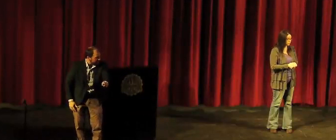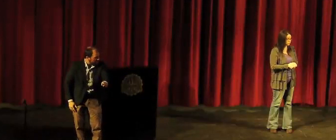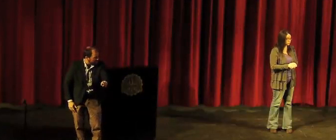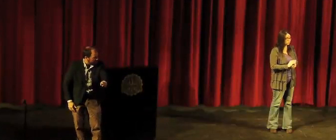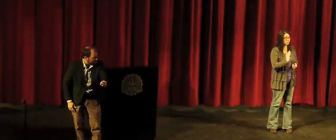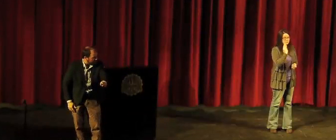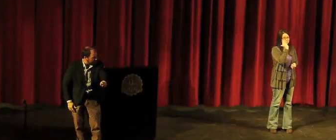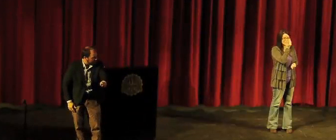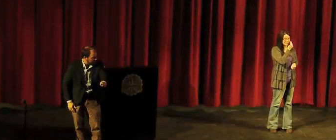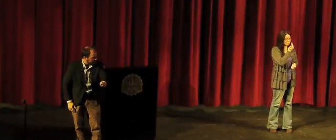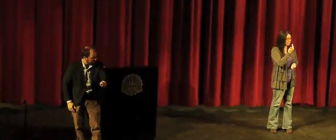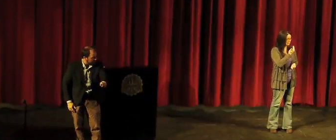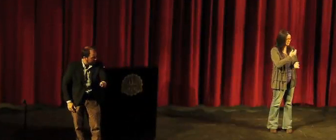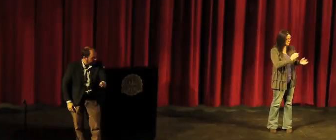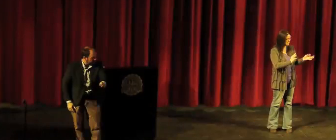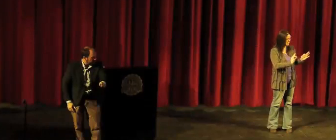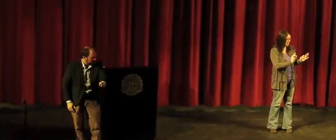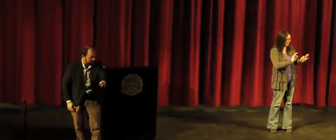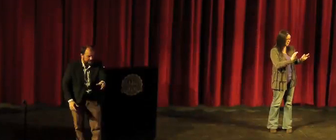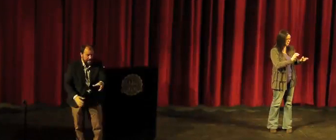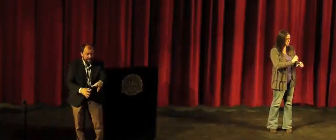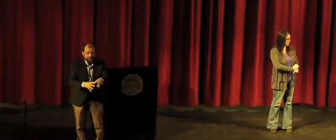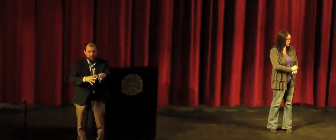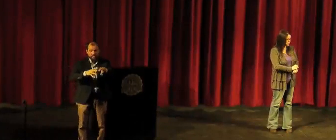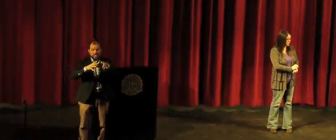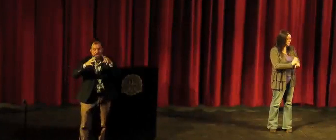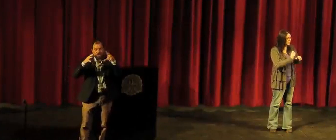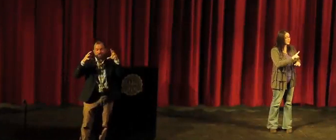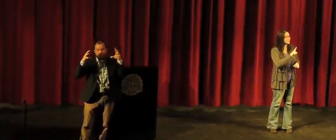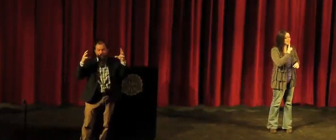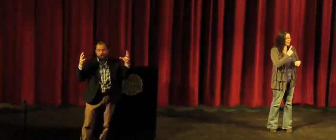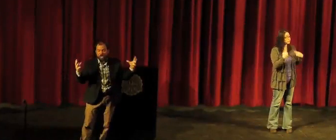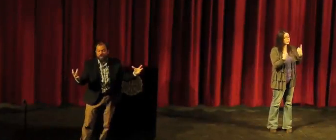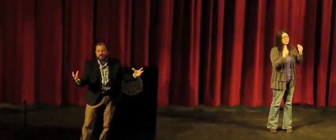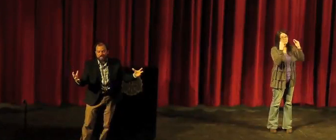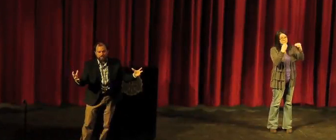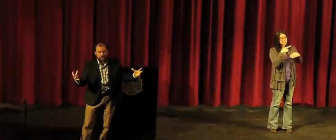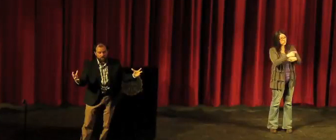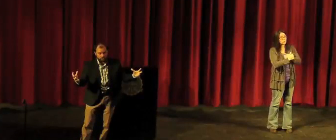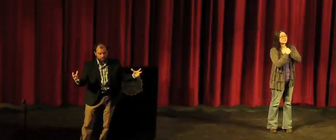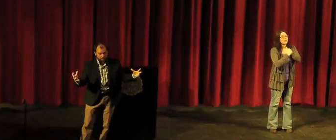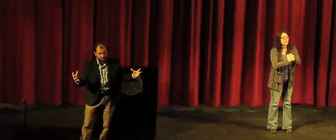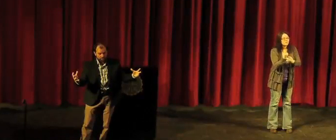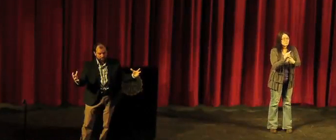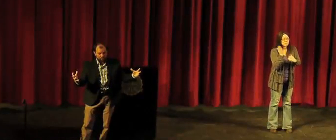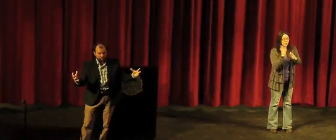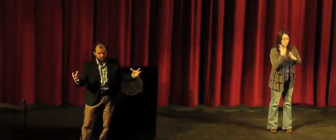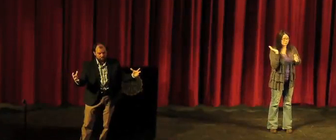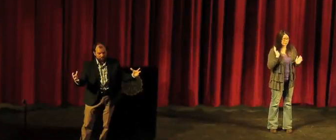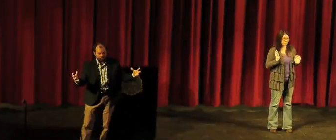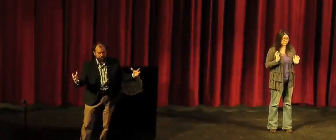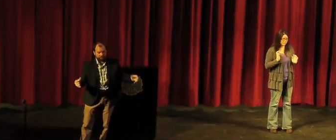Seemingly innocuous rituals can actually be teaching you to love something ultimate.